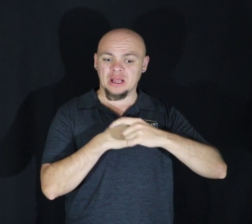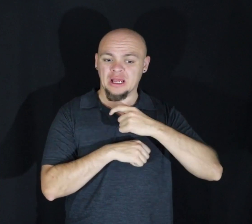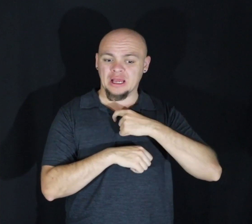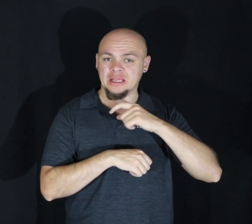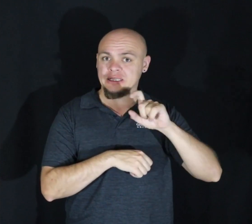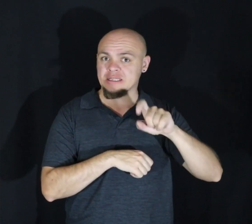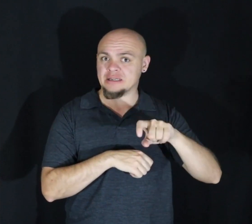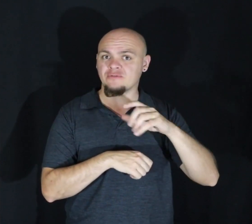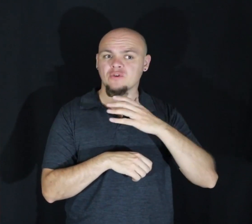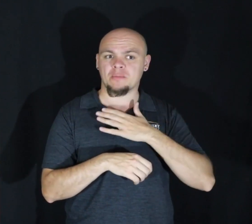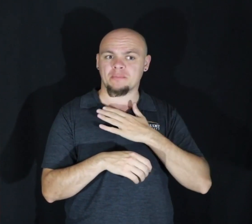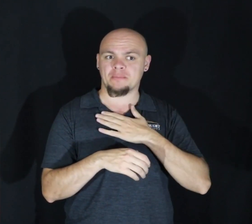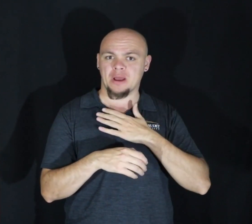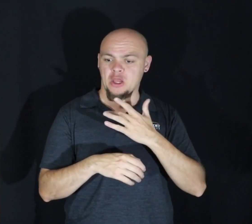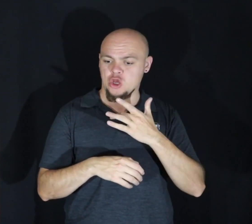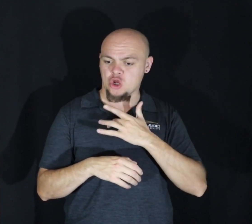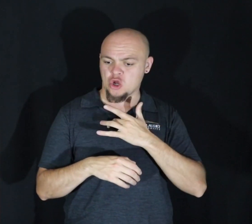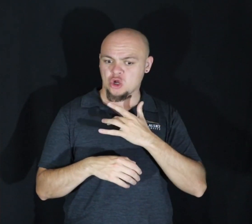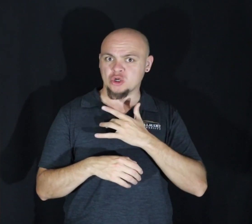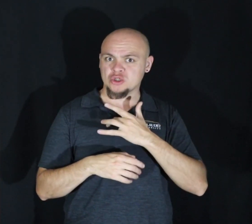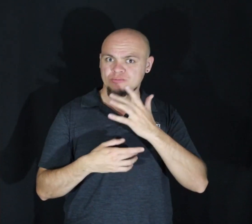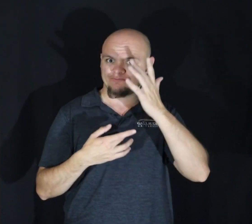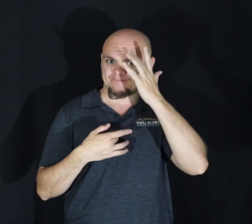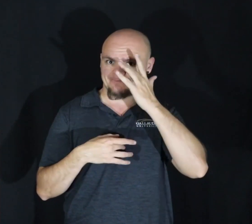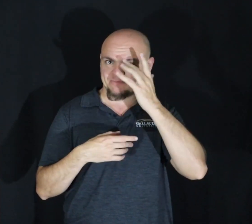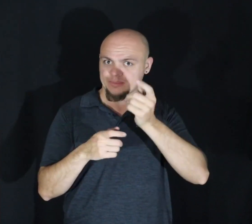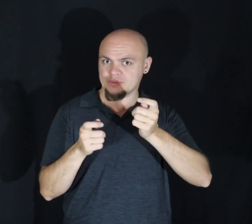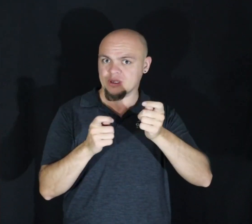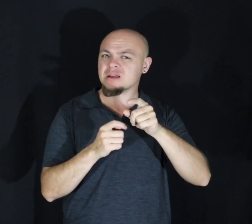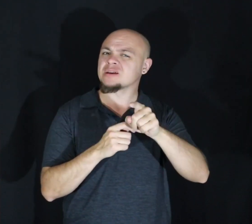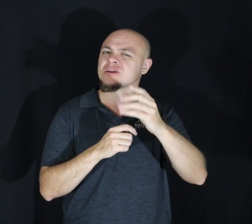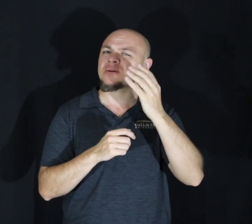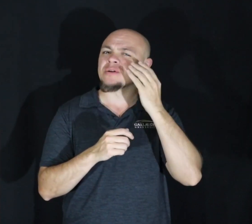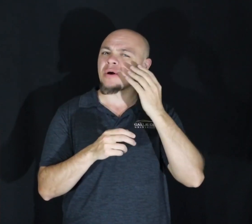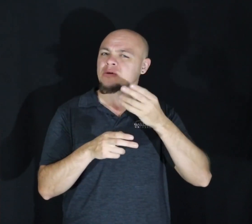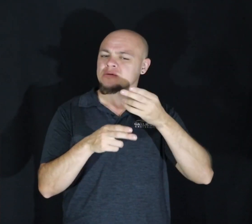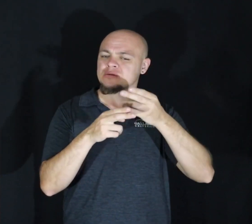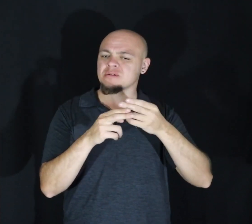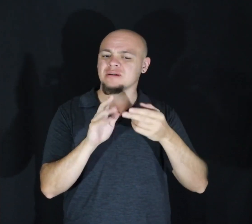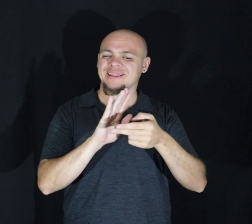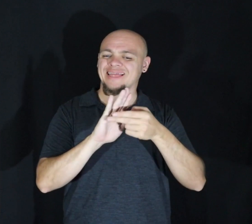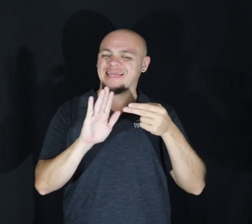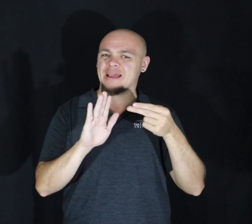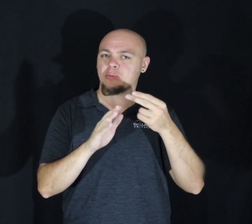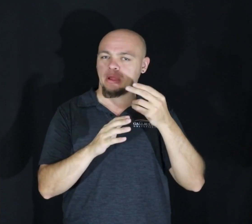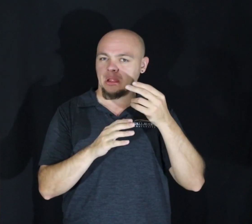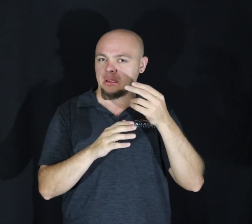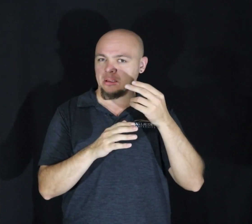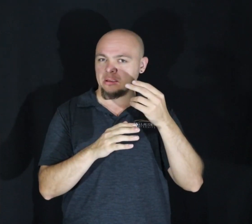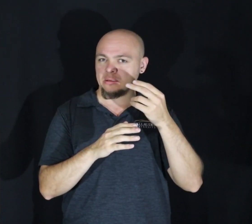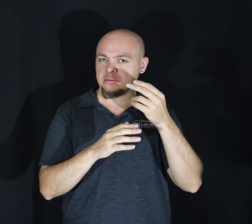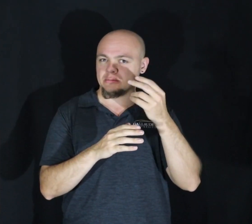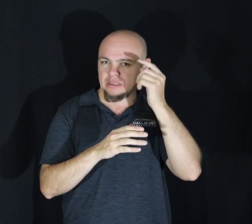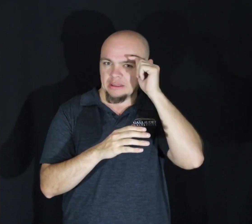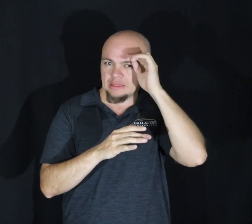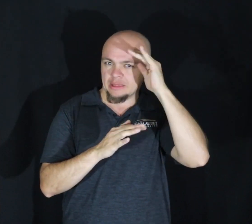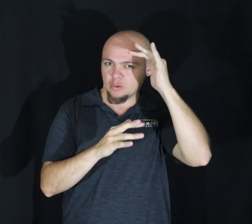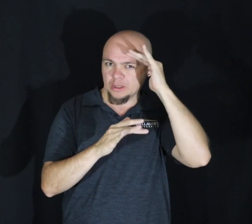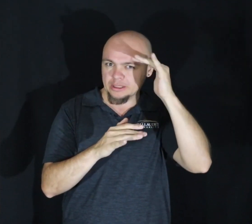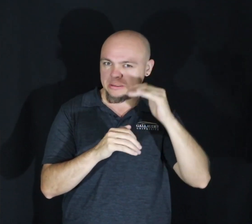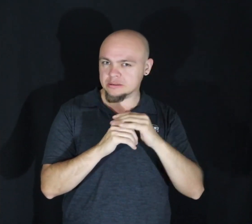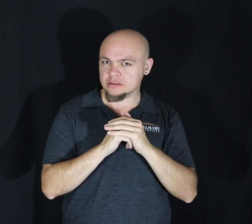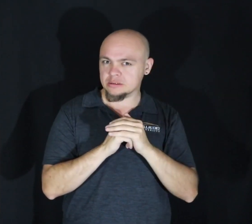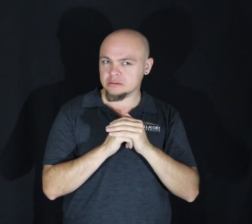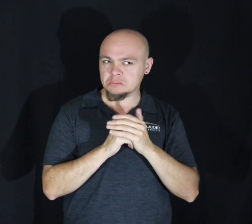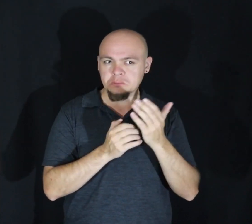to manage my condition. Has anyone ever heard of labeling theory? I see a few nods. It's